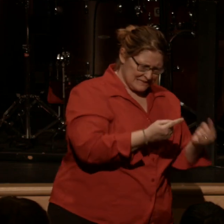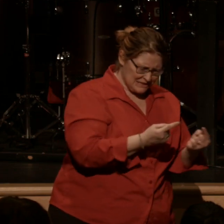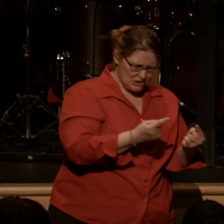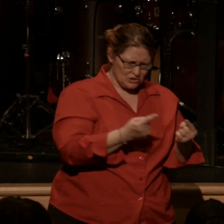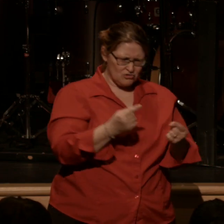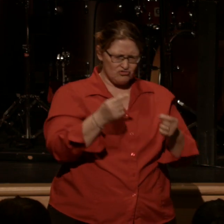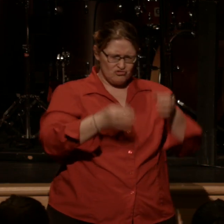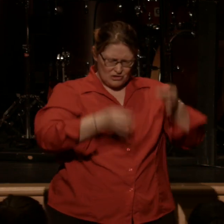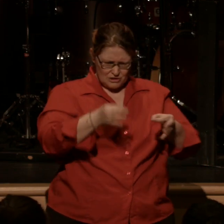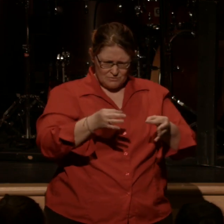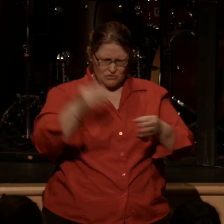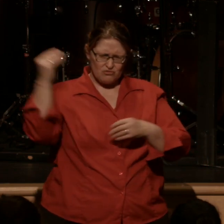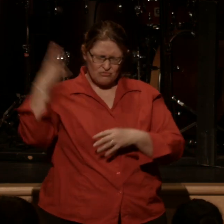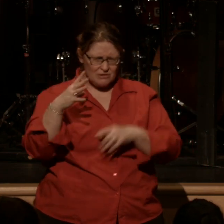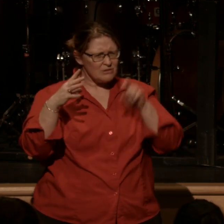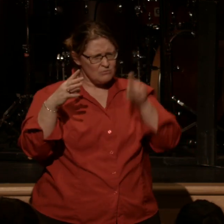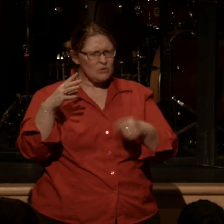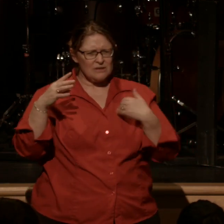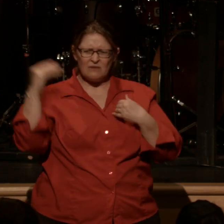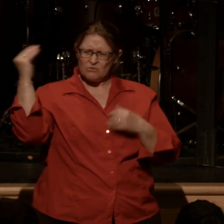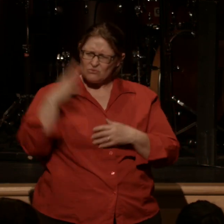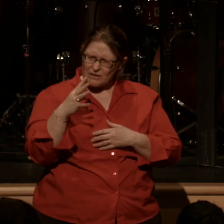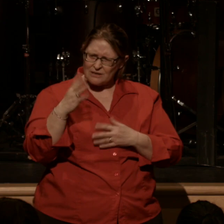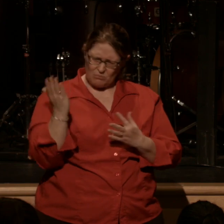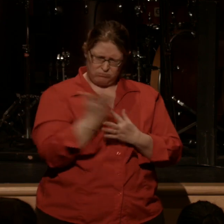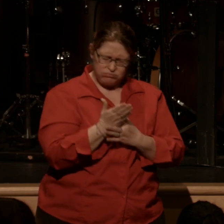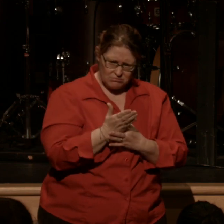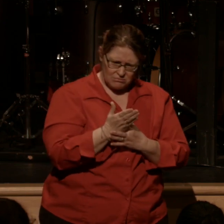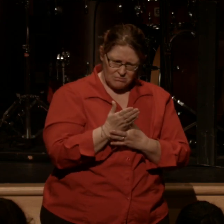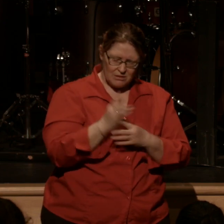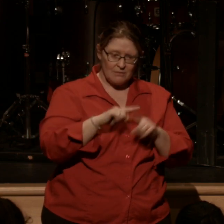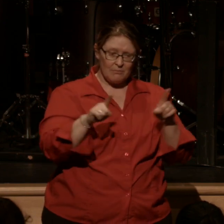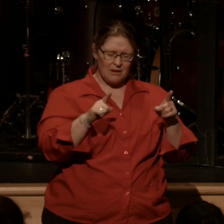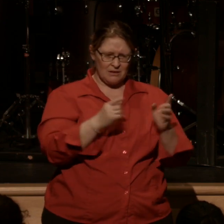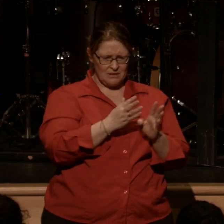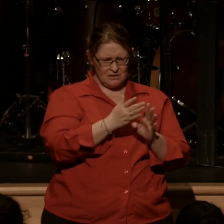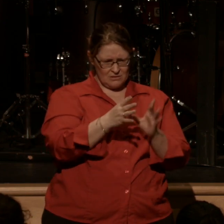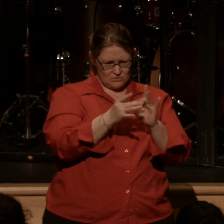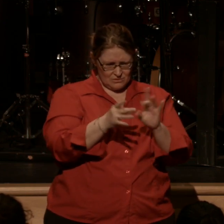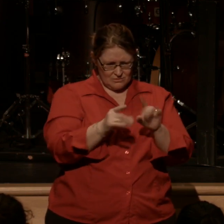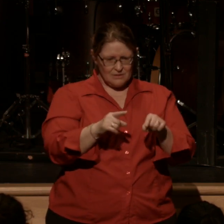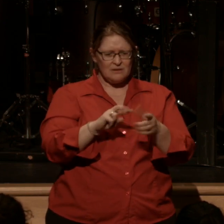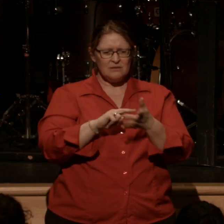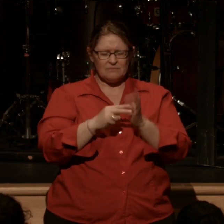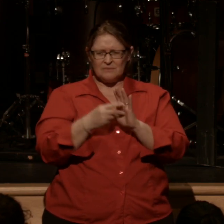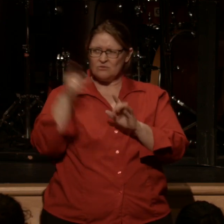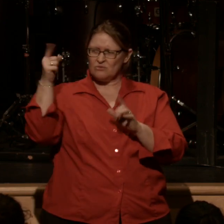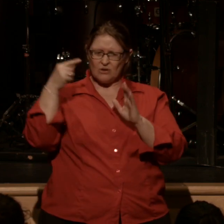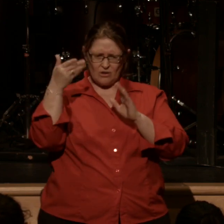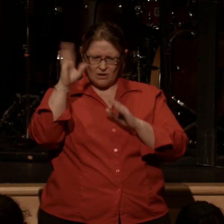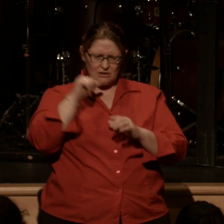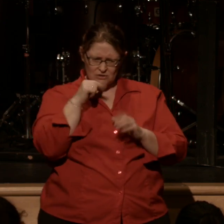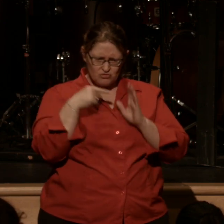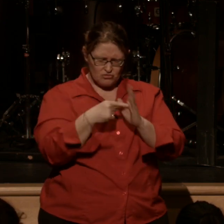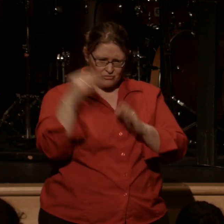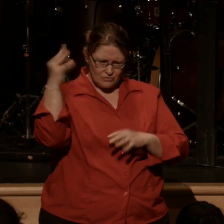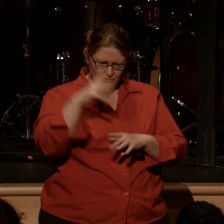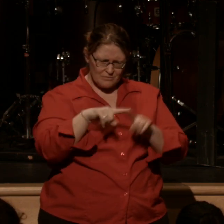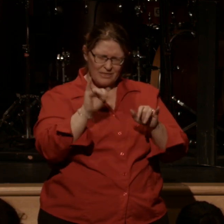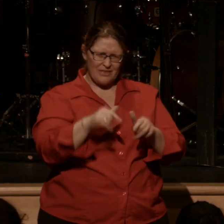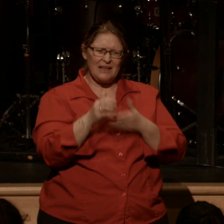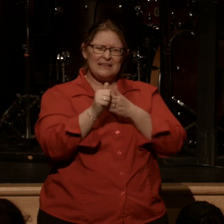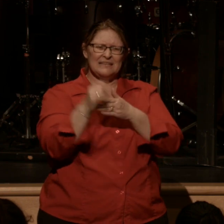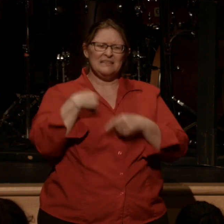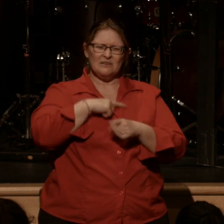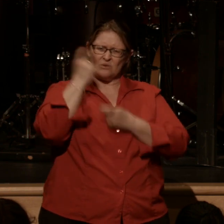be grace. And right before our passage, we see how God does not show grace. And that should lead us to wonder,